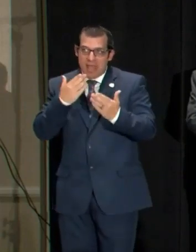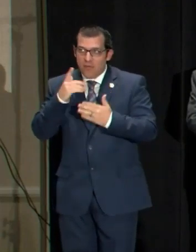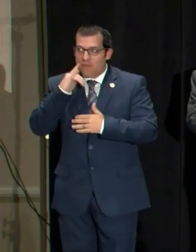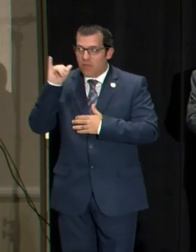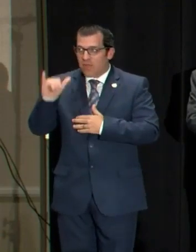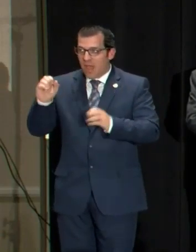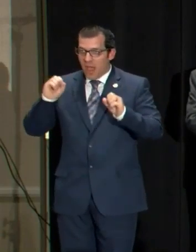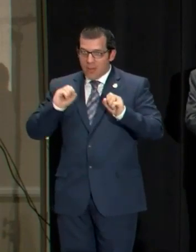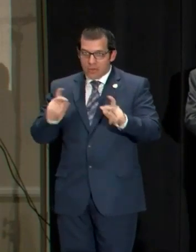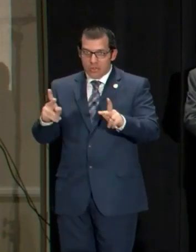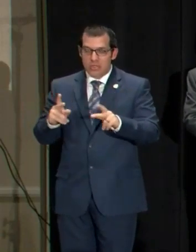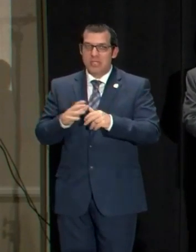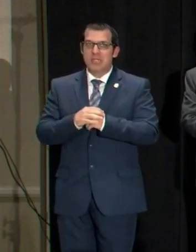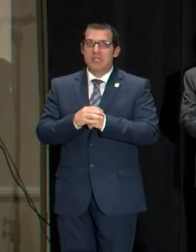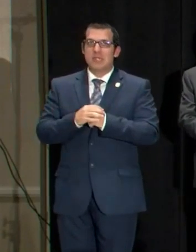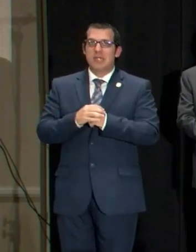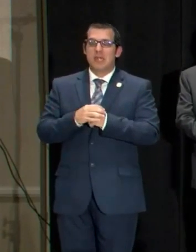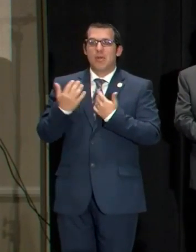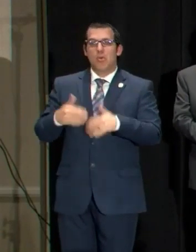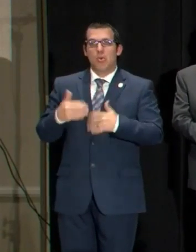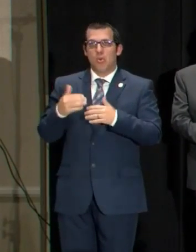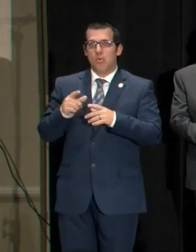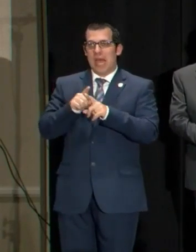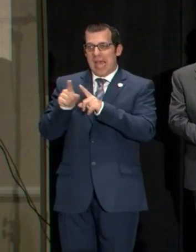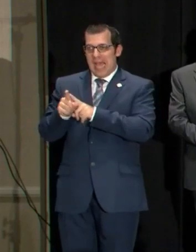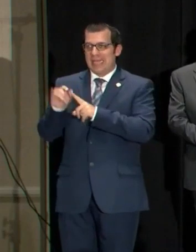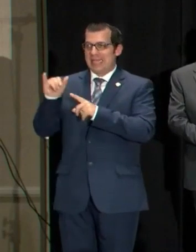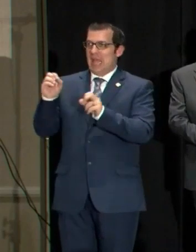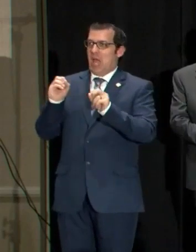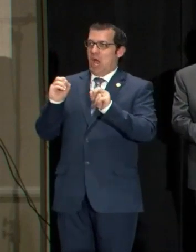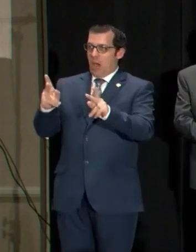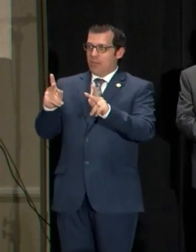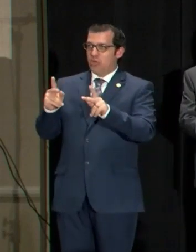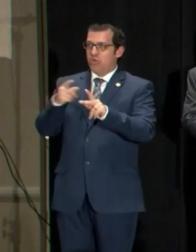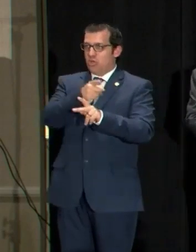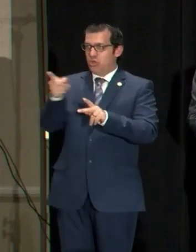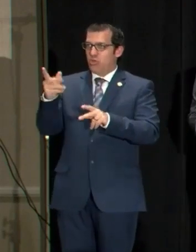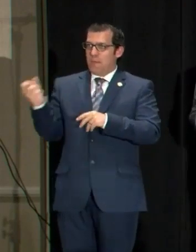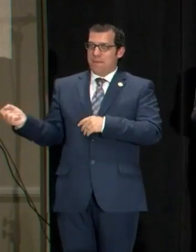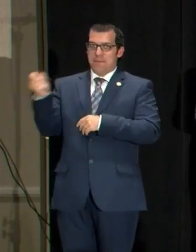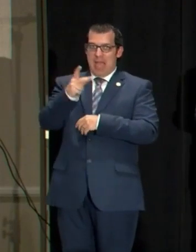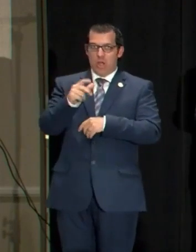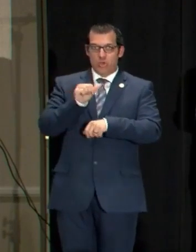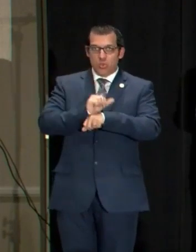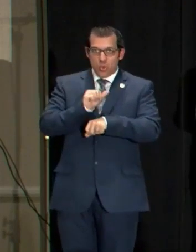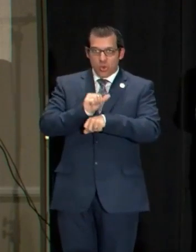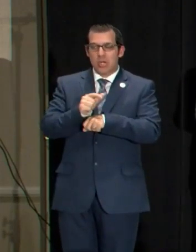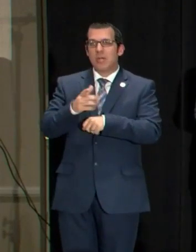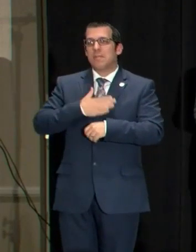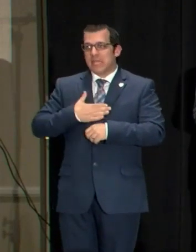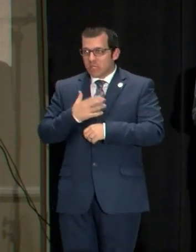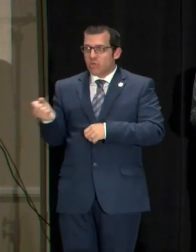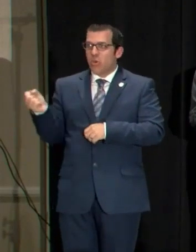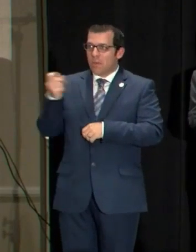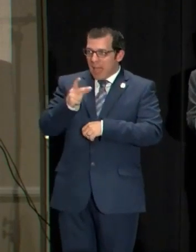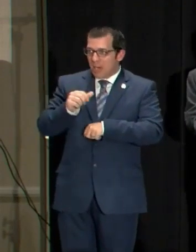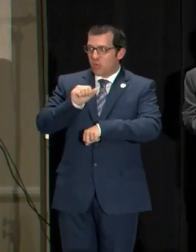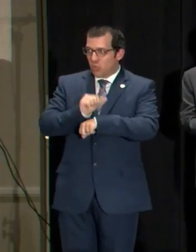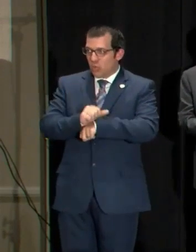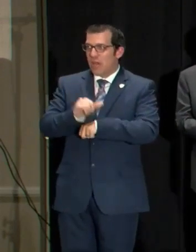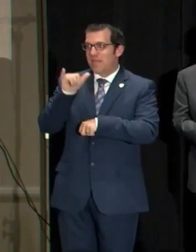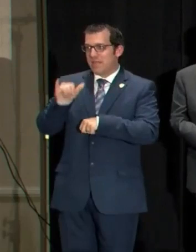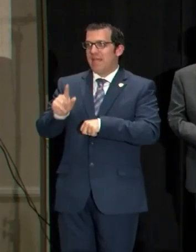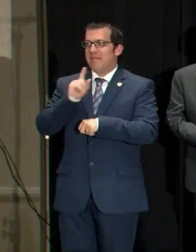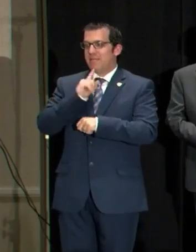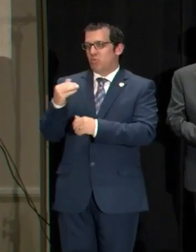that opportunity. But as the opportunity comes to you to go back to work, go back to work. That